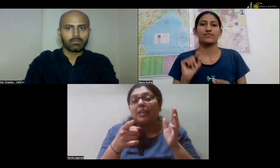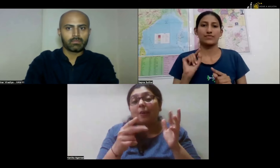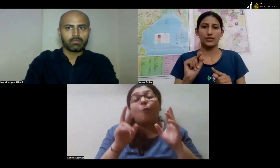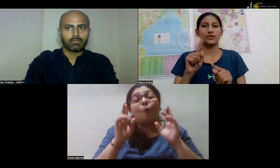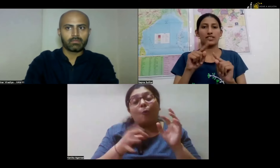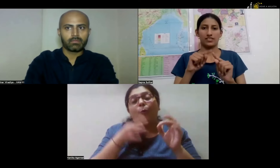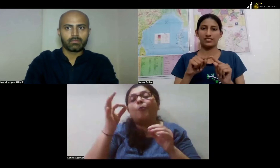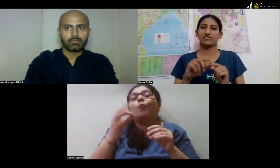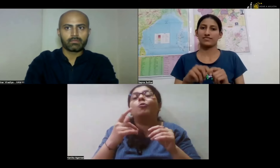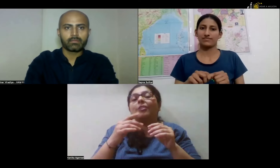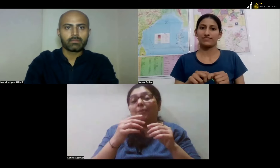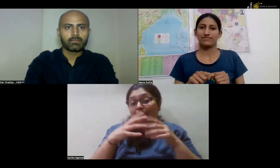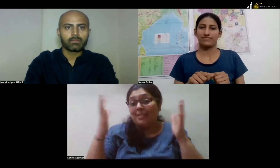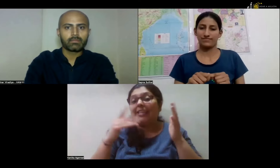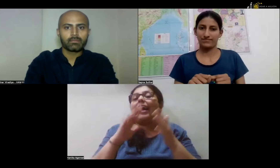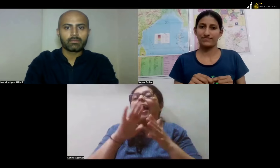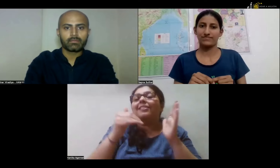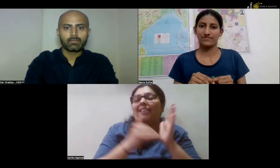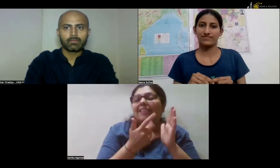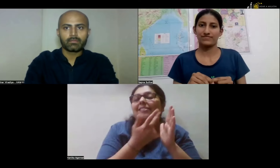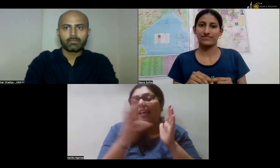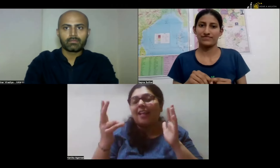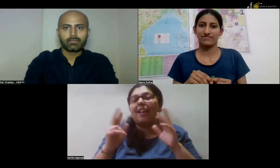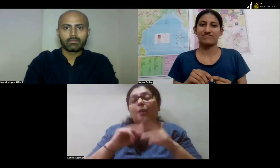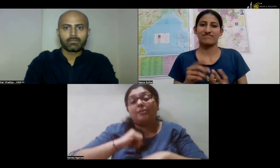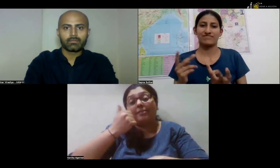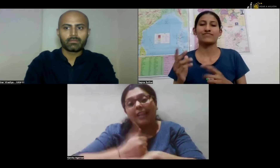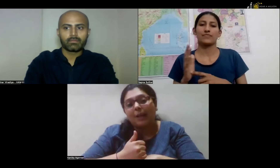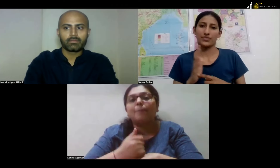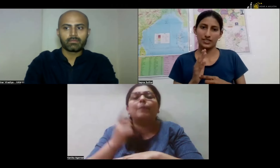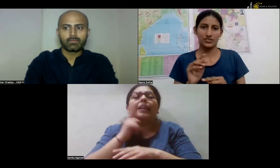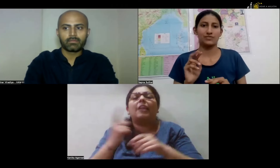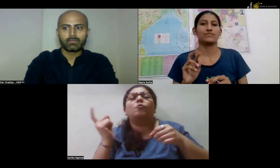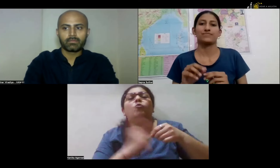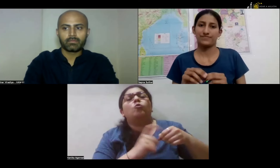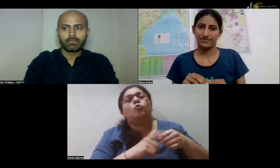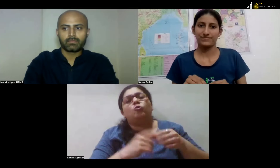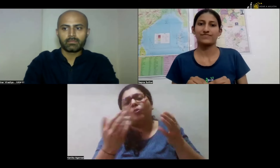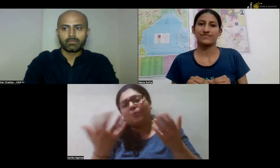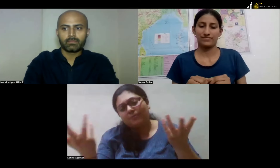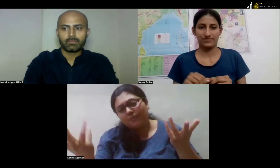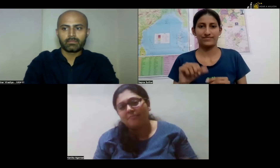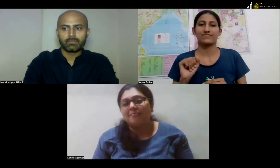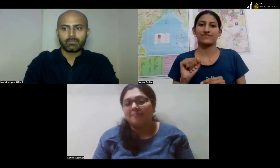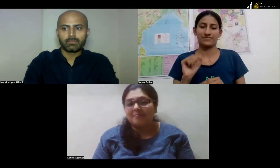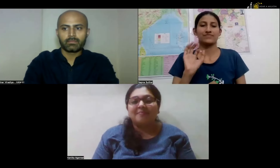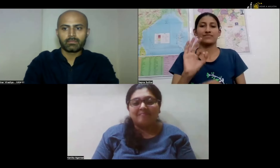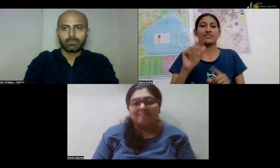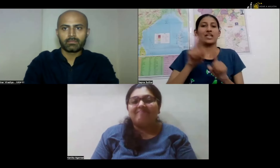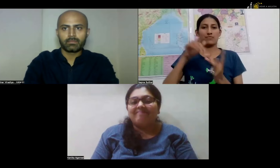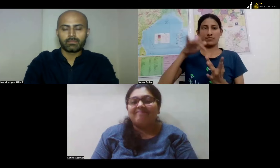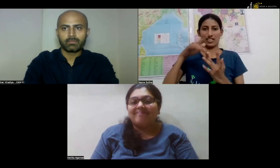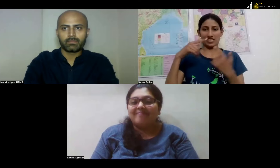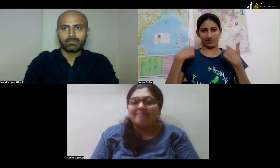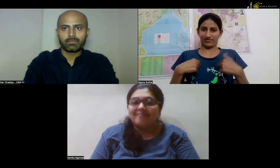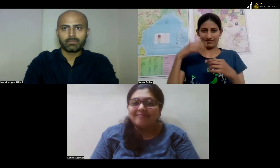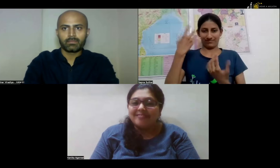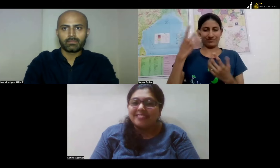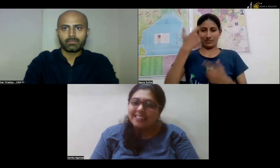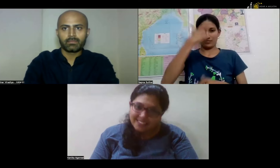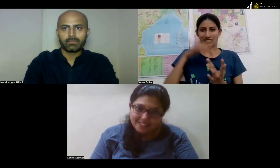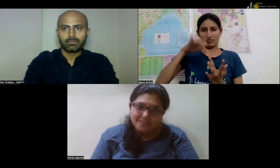us deaf people, we don't have courses for us to actually learn advanced levels of sign language, correct? So